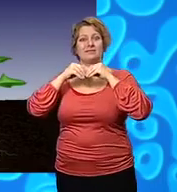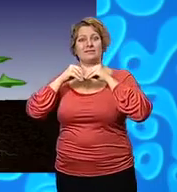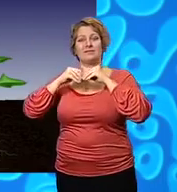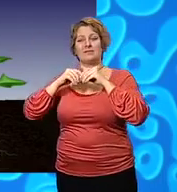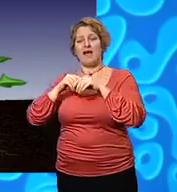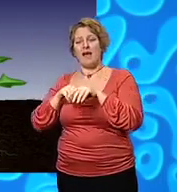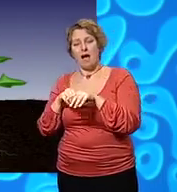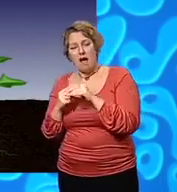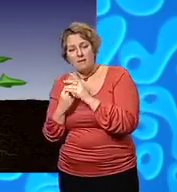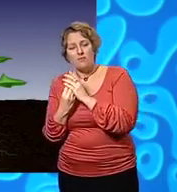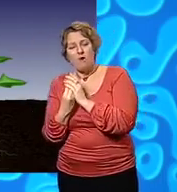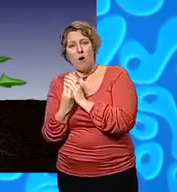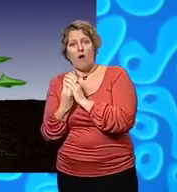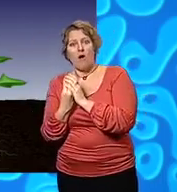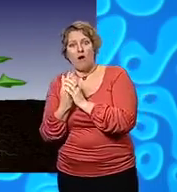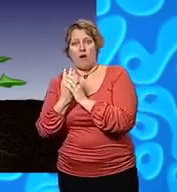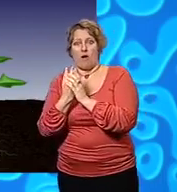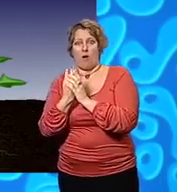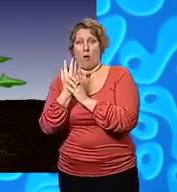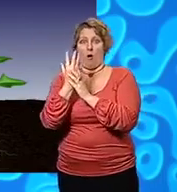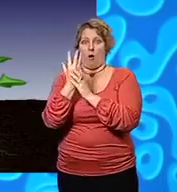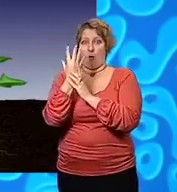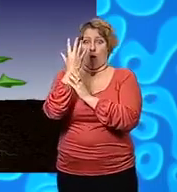Slowly, the plant grows bigger and bigger,